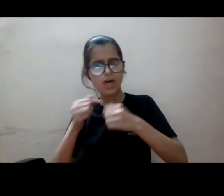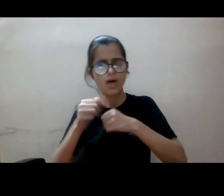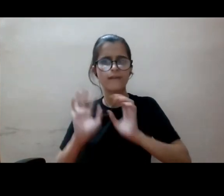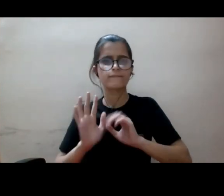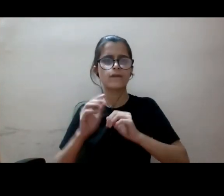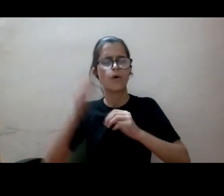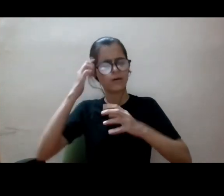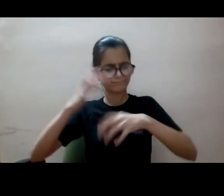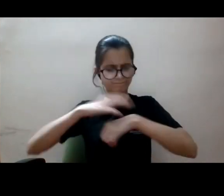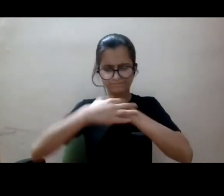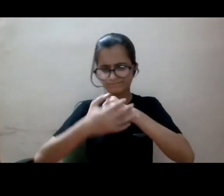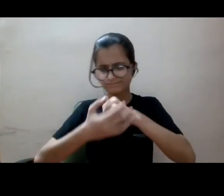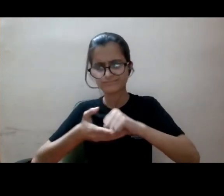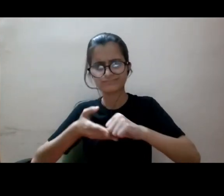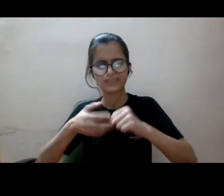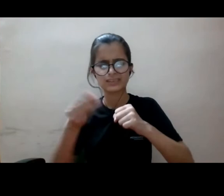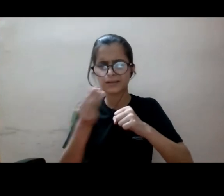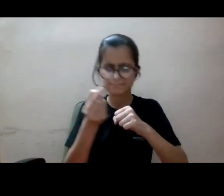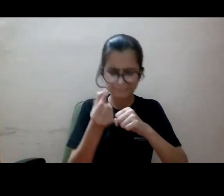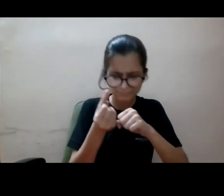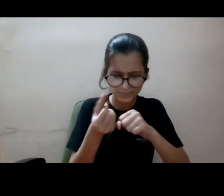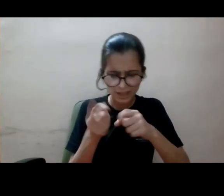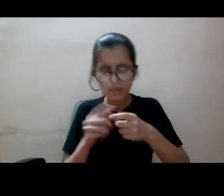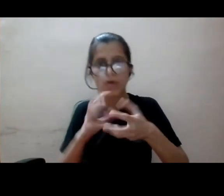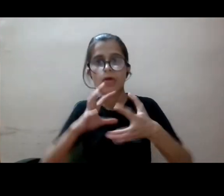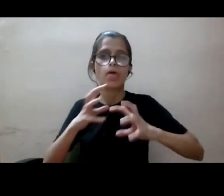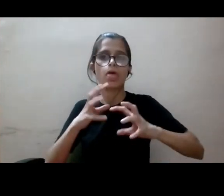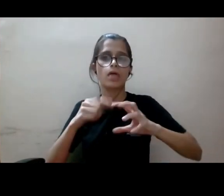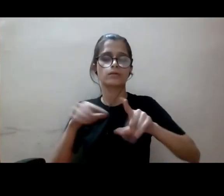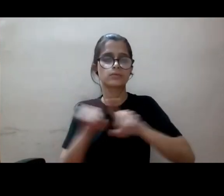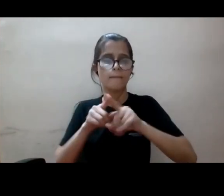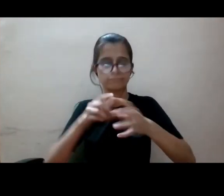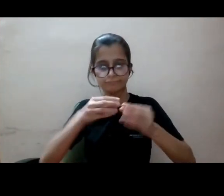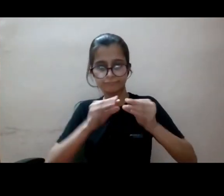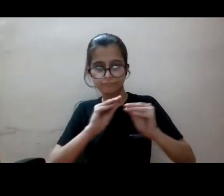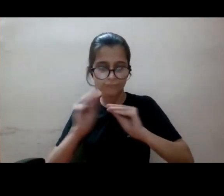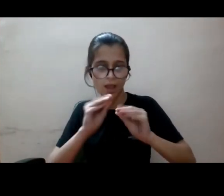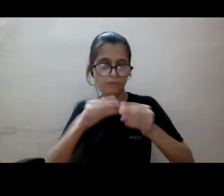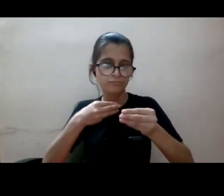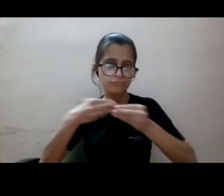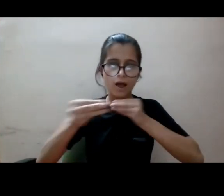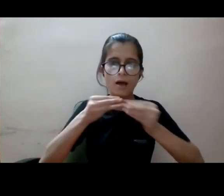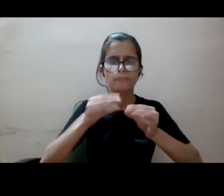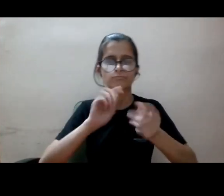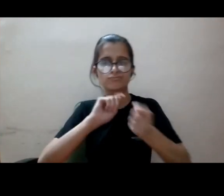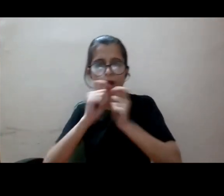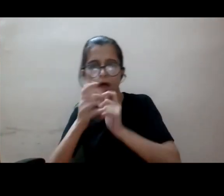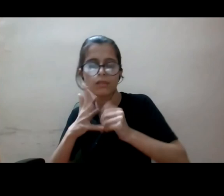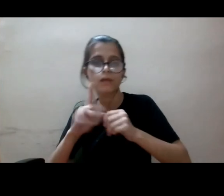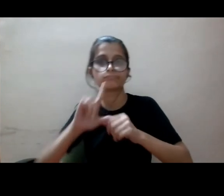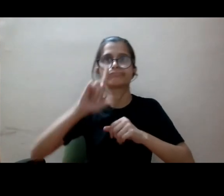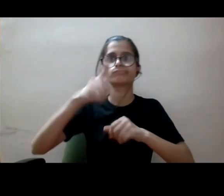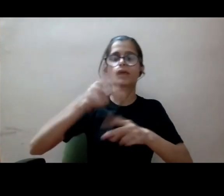pre-constructed and sort of frozen, and that it couldn't change during a person's lifetime.